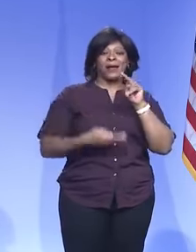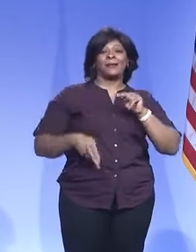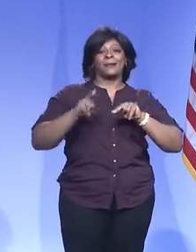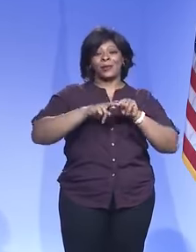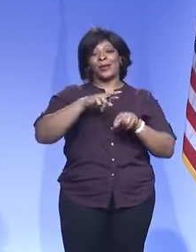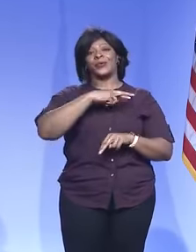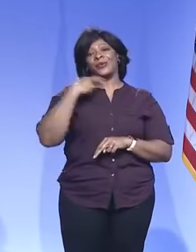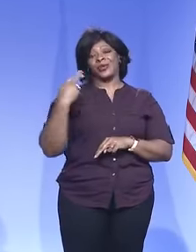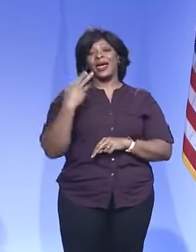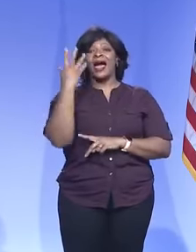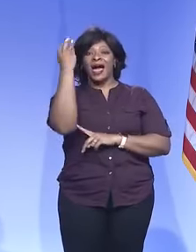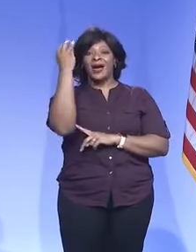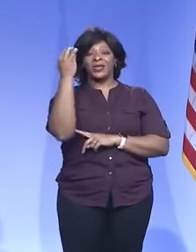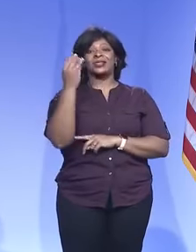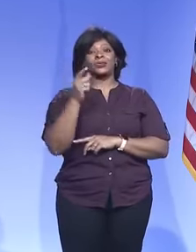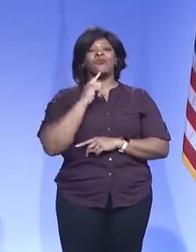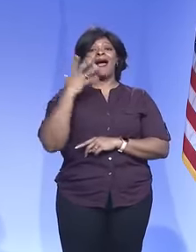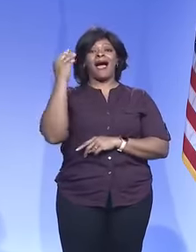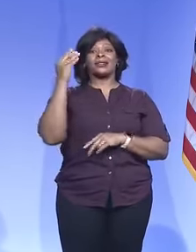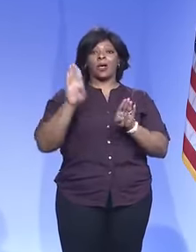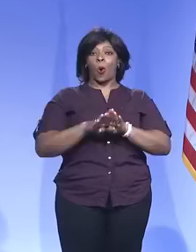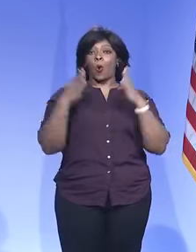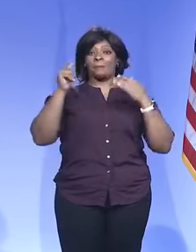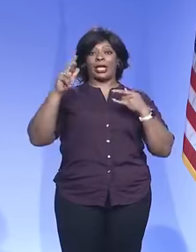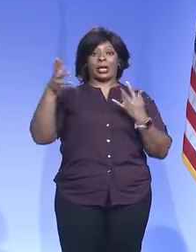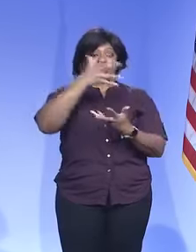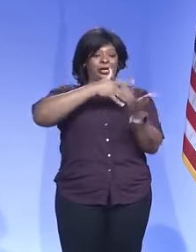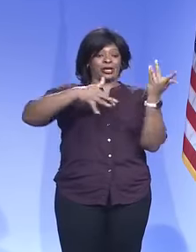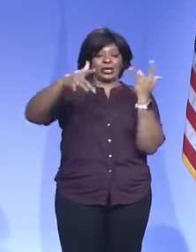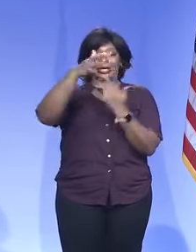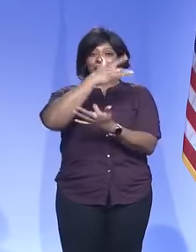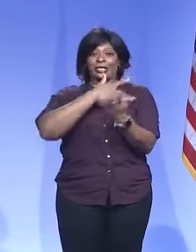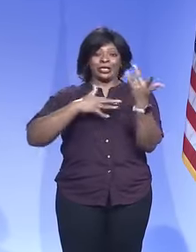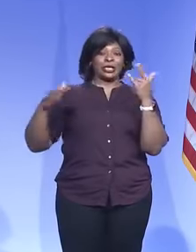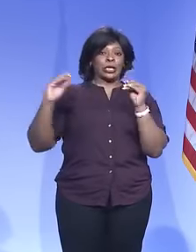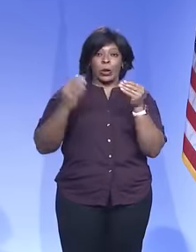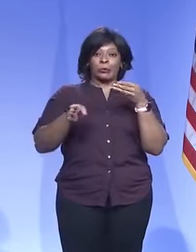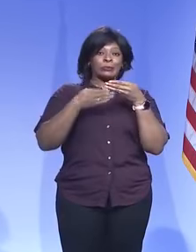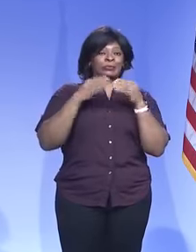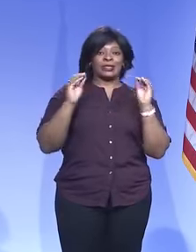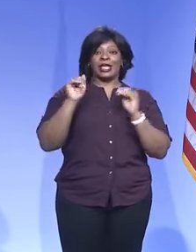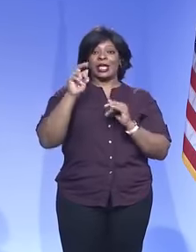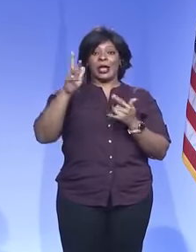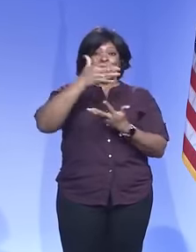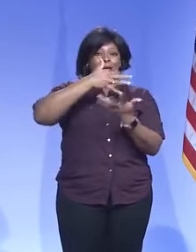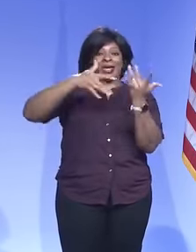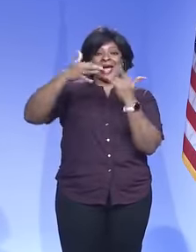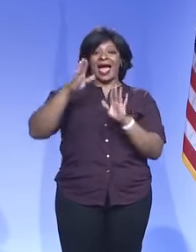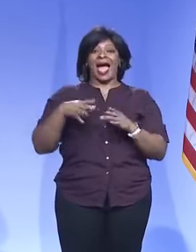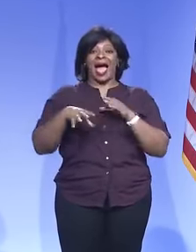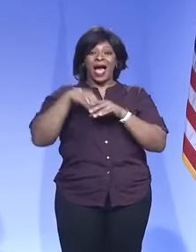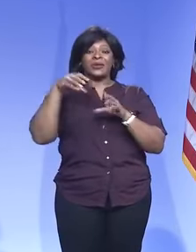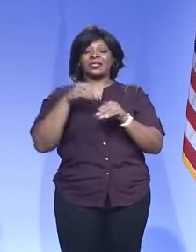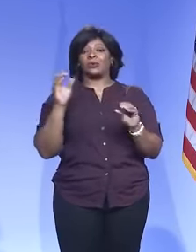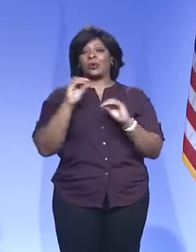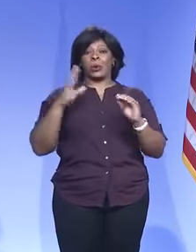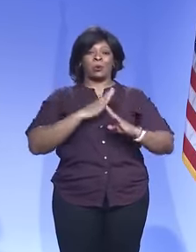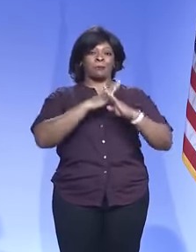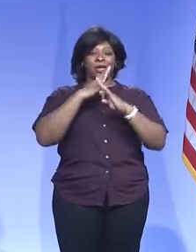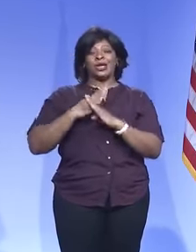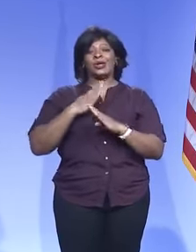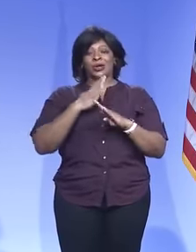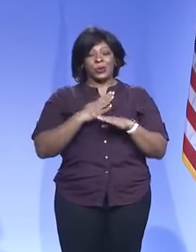So outside really means outside, with the air being able to circulate through the space without any